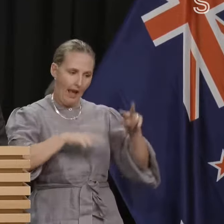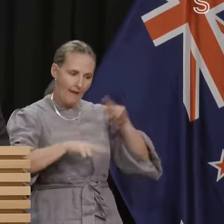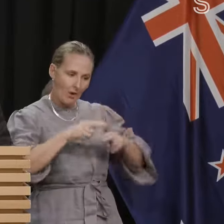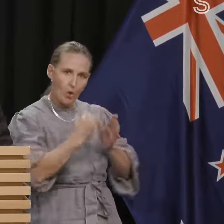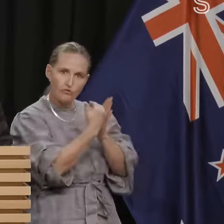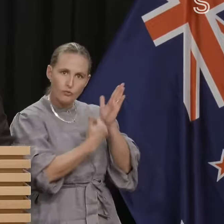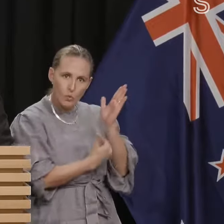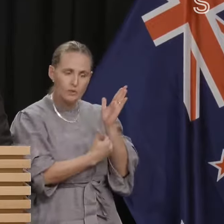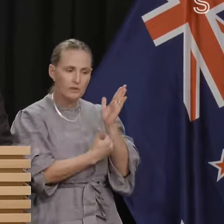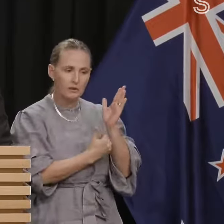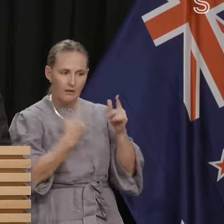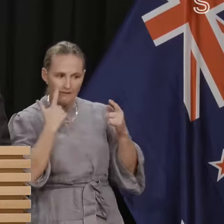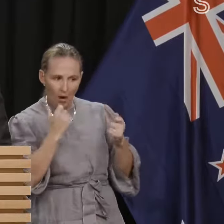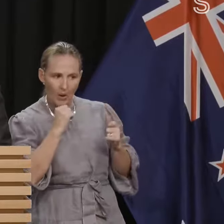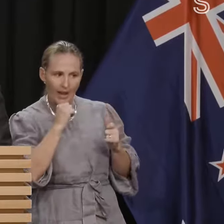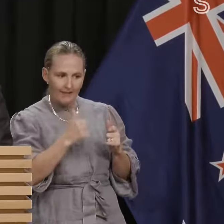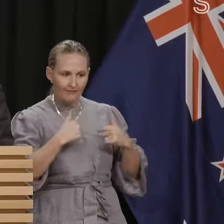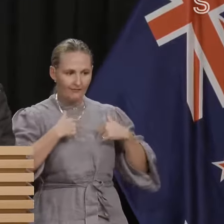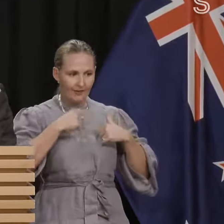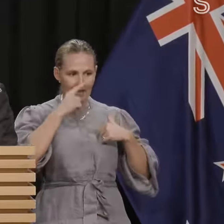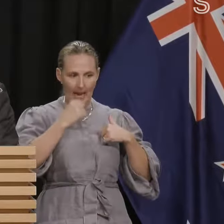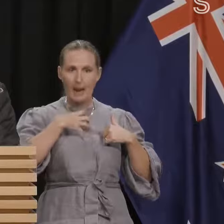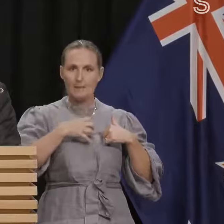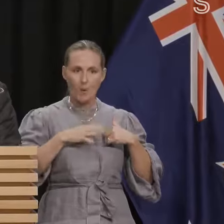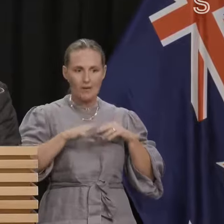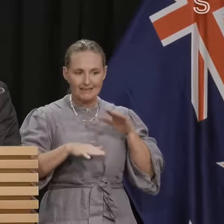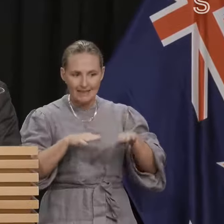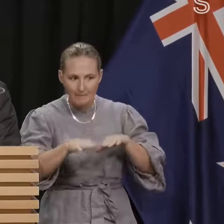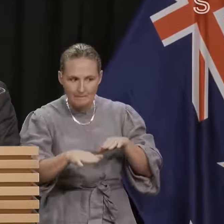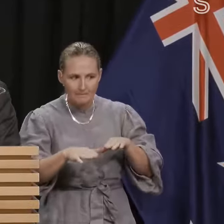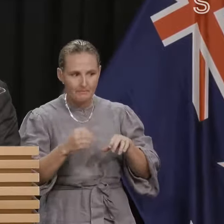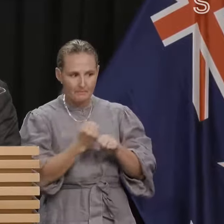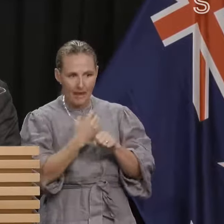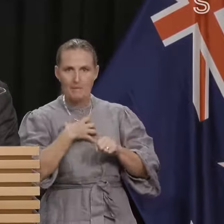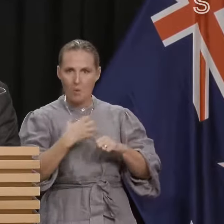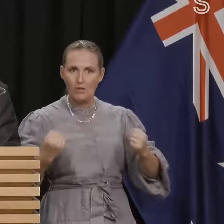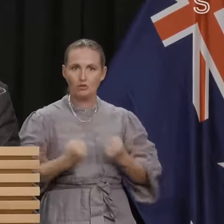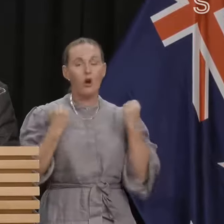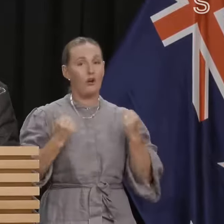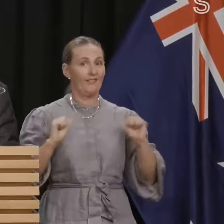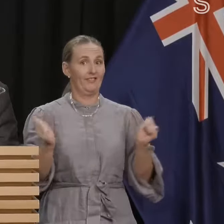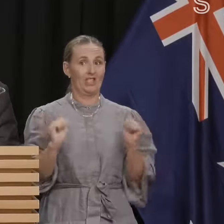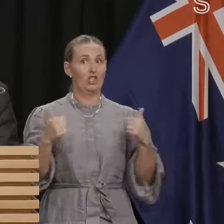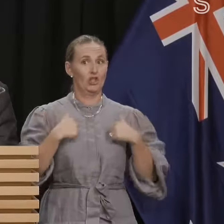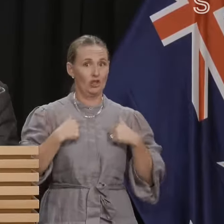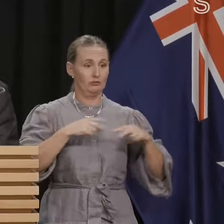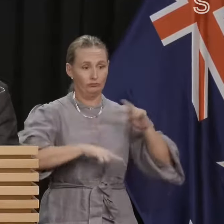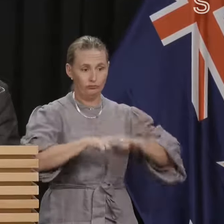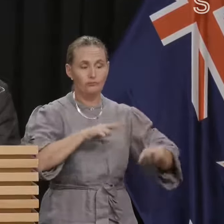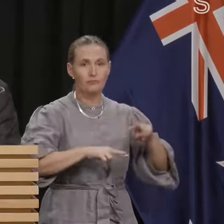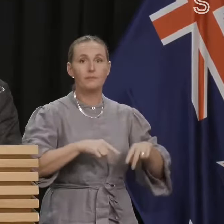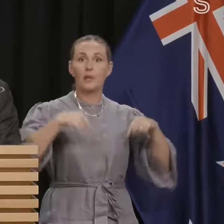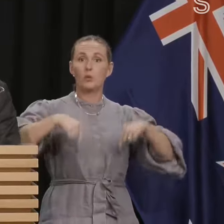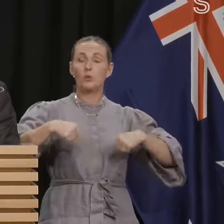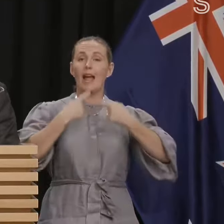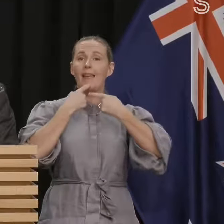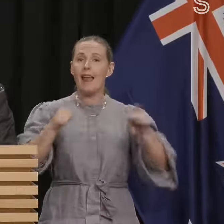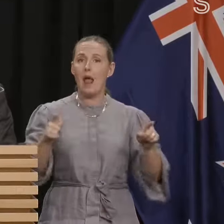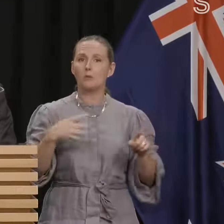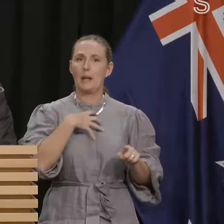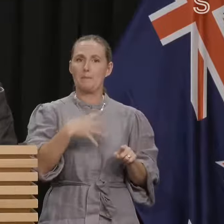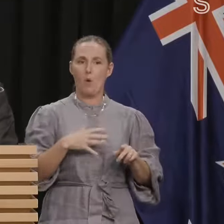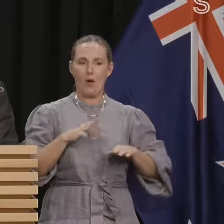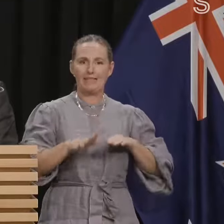were any further steps that we could take to strengthen them, and I've done that. Today I'm announcing several steps that we're going to take to